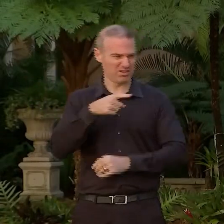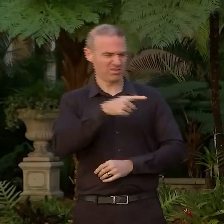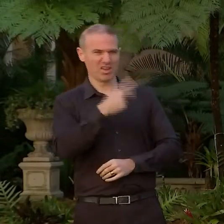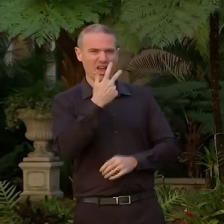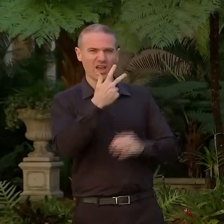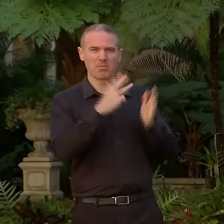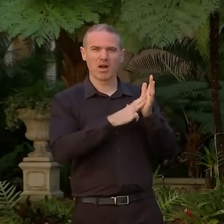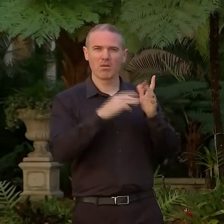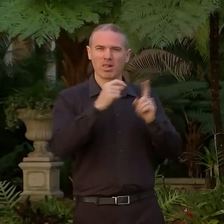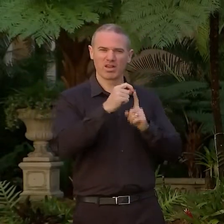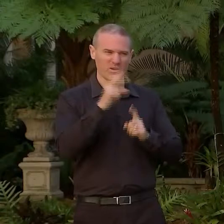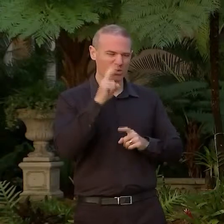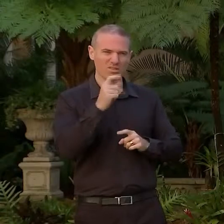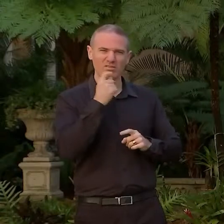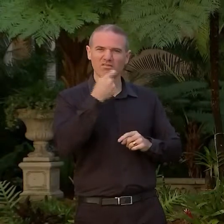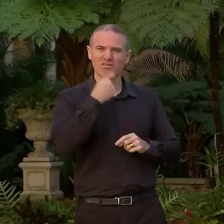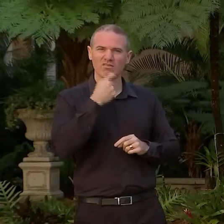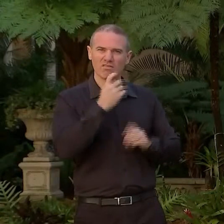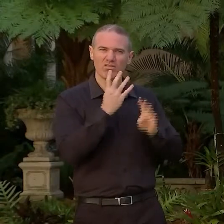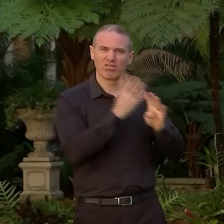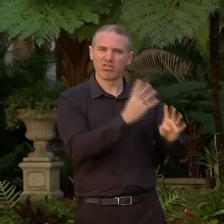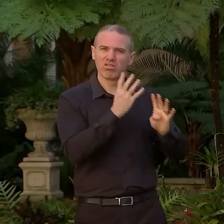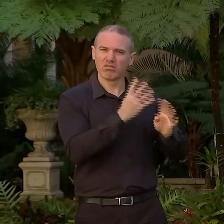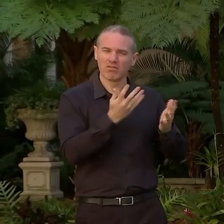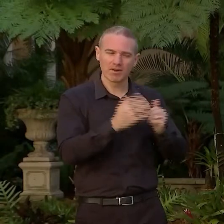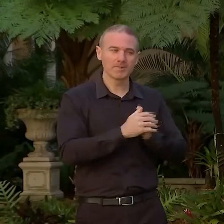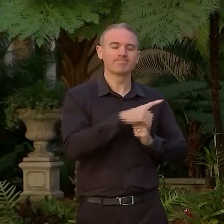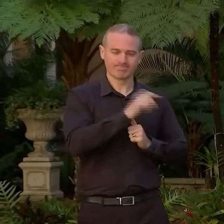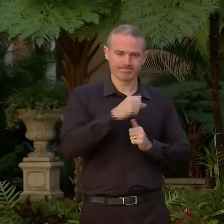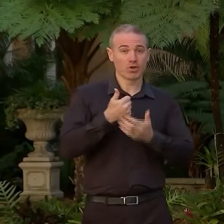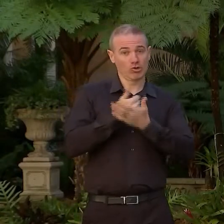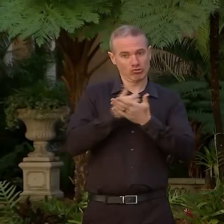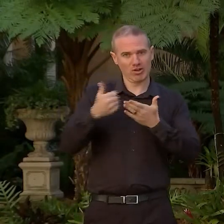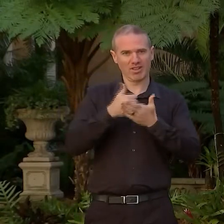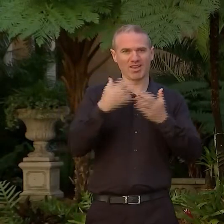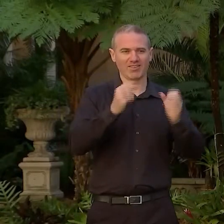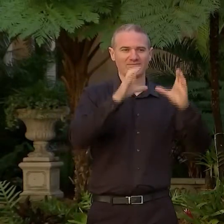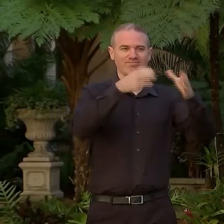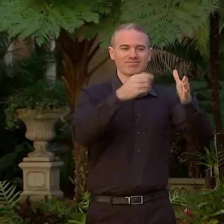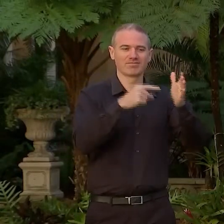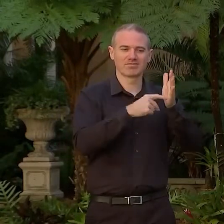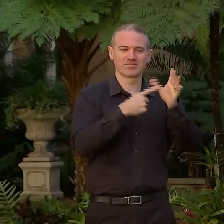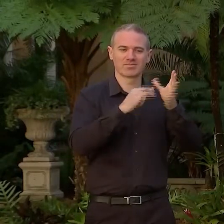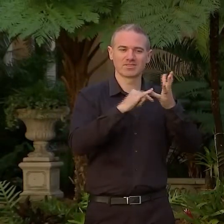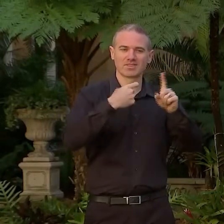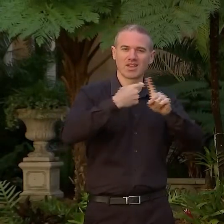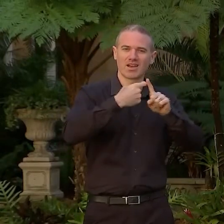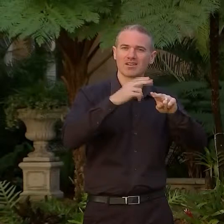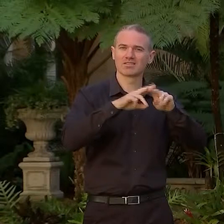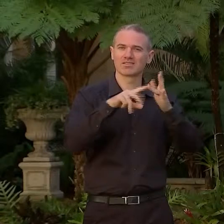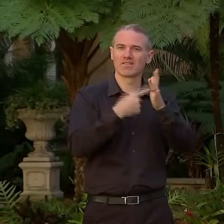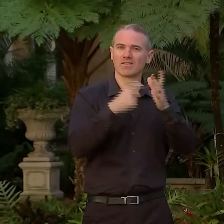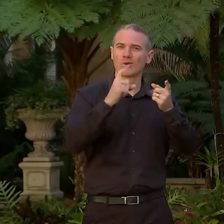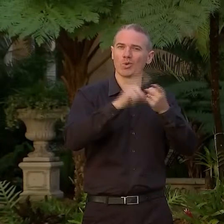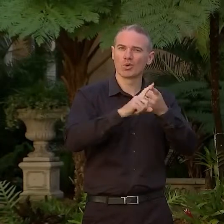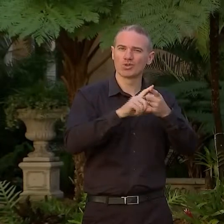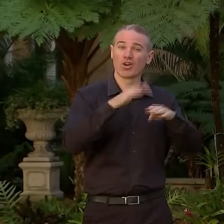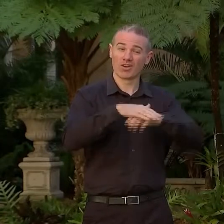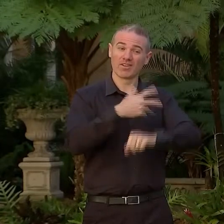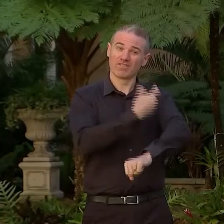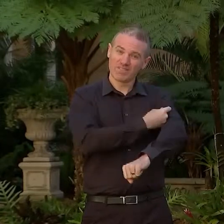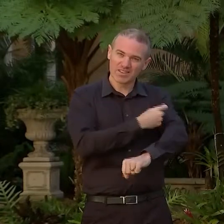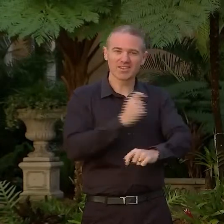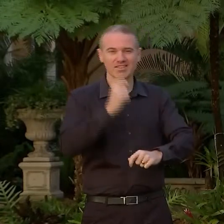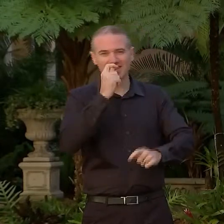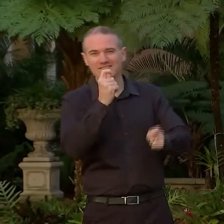elsewhere. I regularly get updates from the vaccination task force as to whether we're setting these up in the right places, whether we need to expand